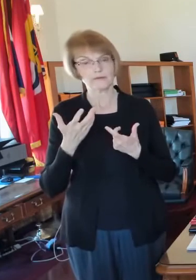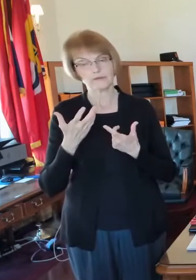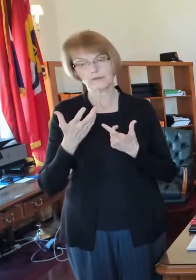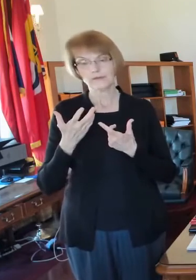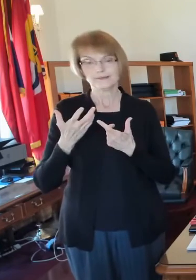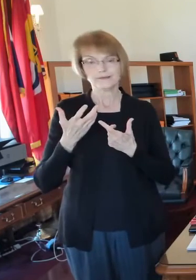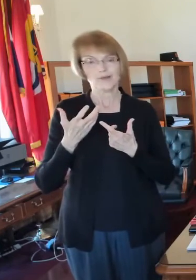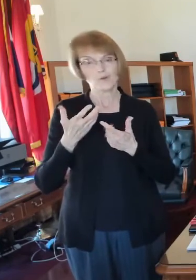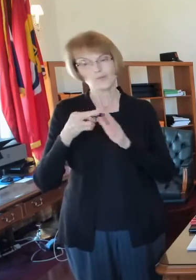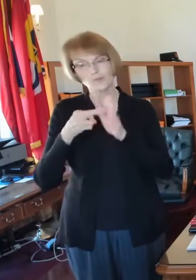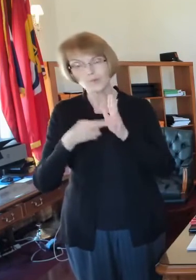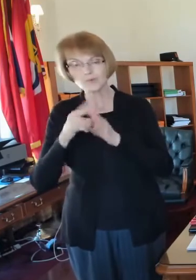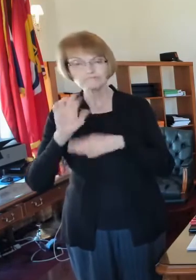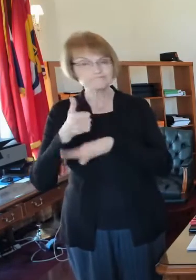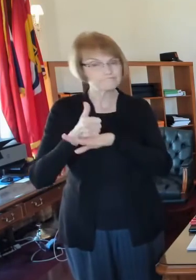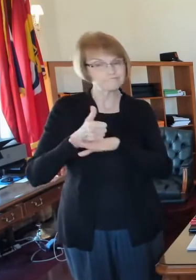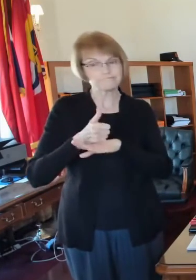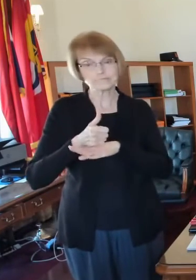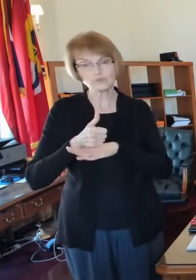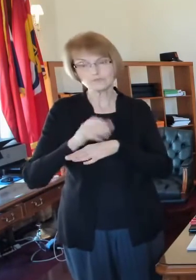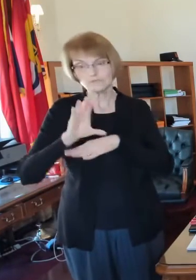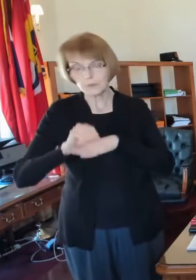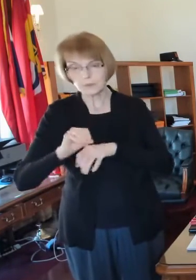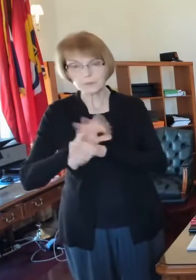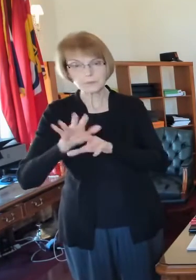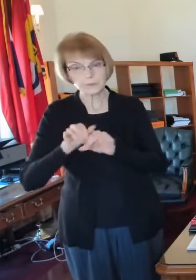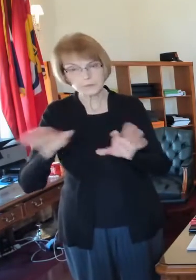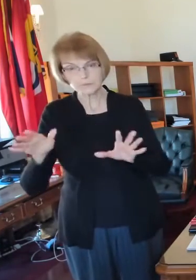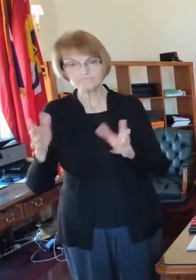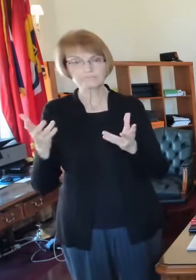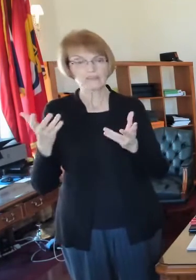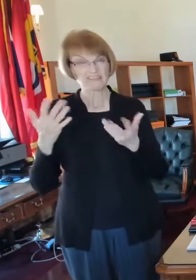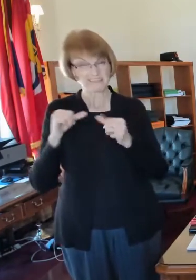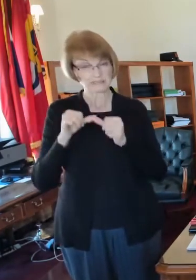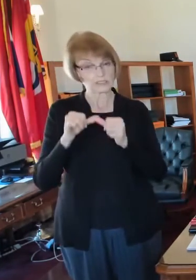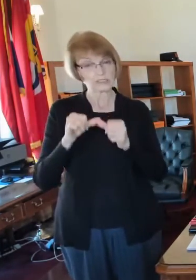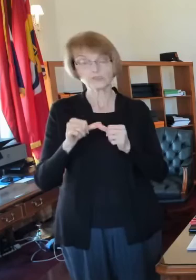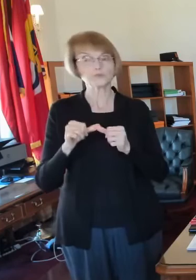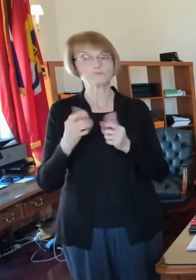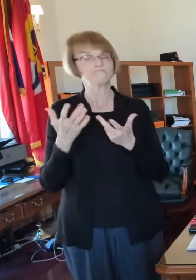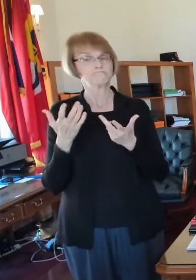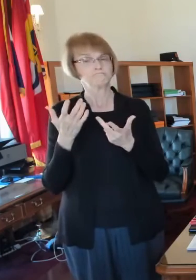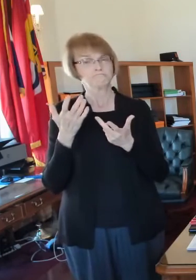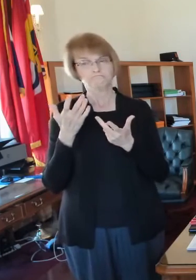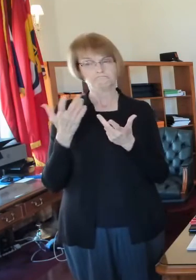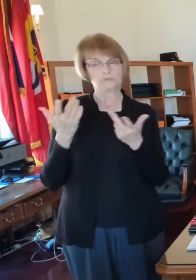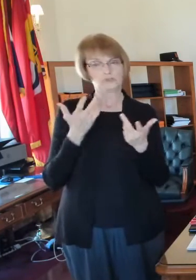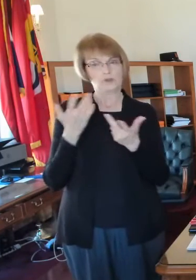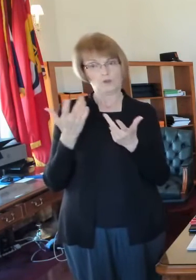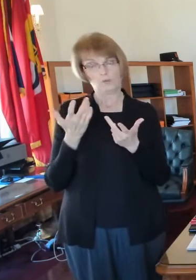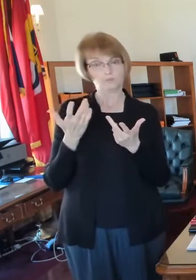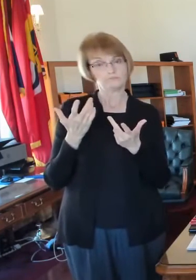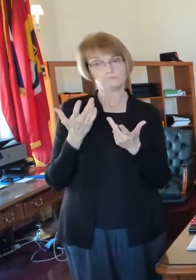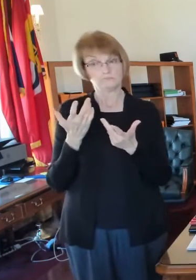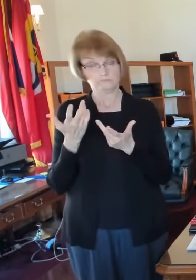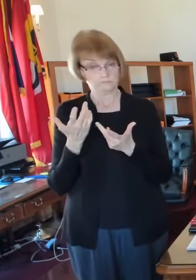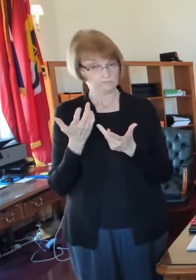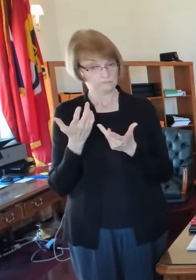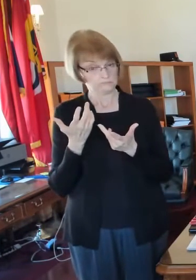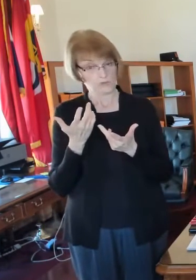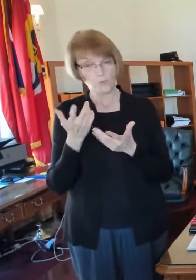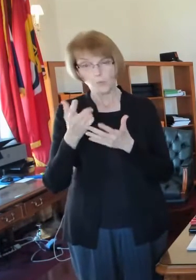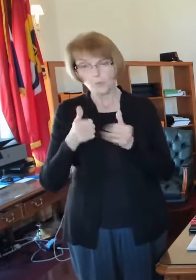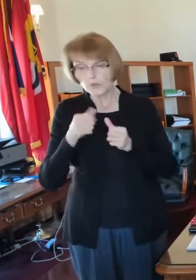effect. What's the future of that look like, and what kind of metrics is the city looking at on whether or not they're going to stay